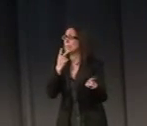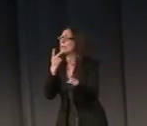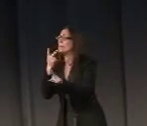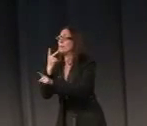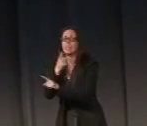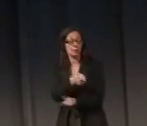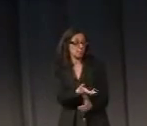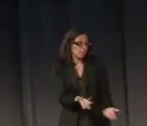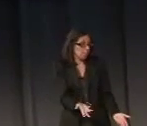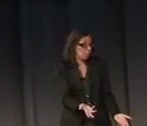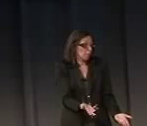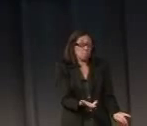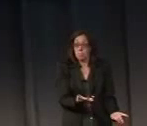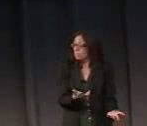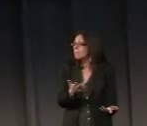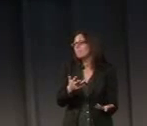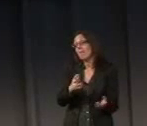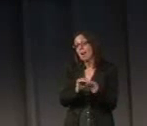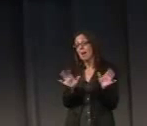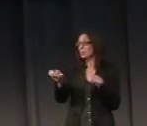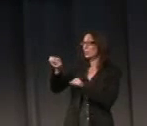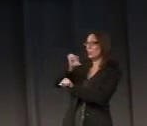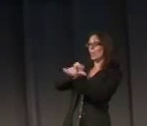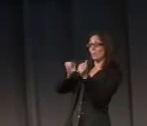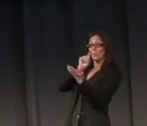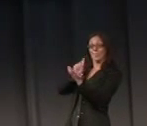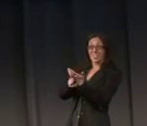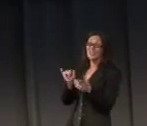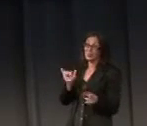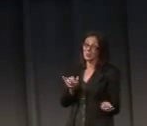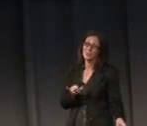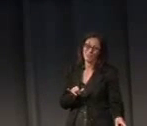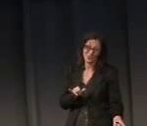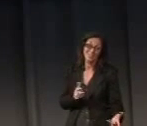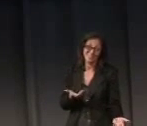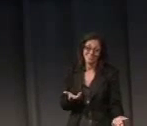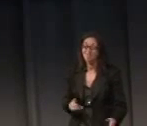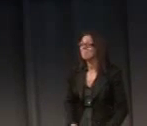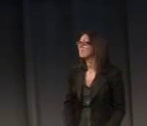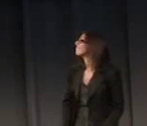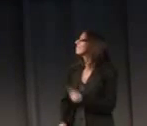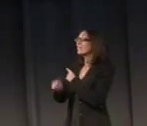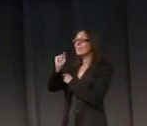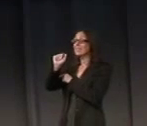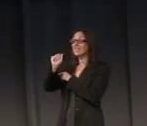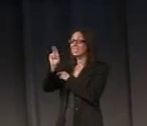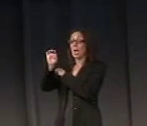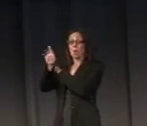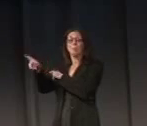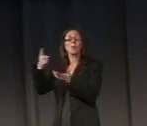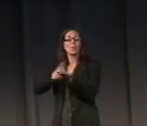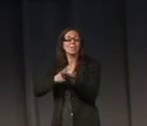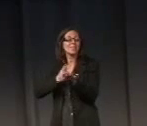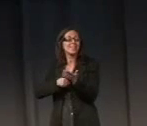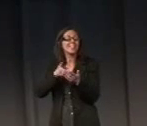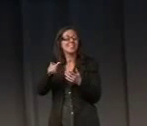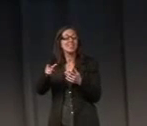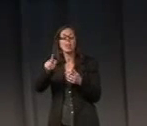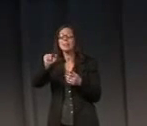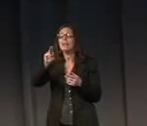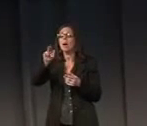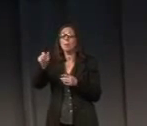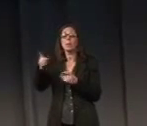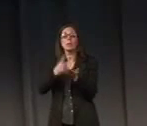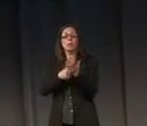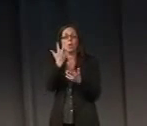so Talbot talked a little bit about the three cone types. There they are up the top. The first surprise about color vision